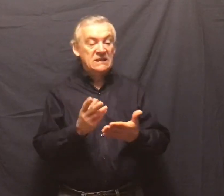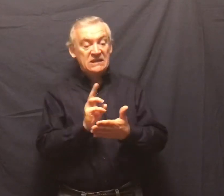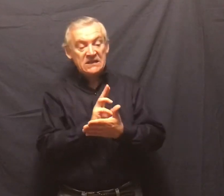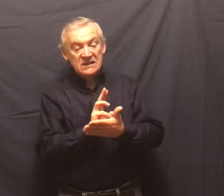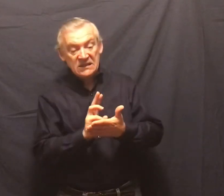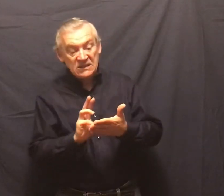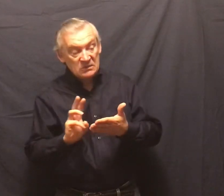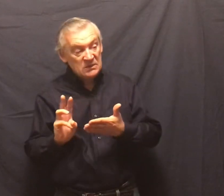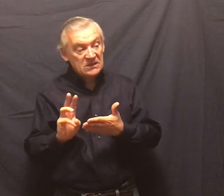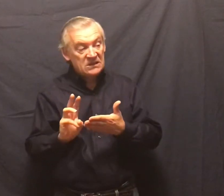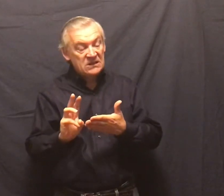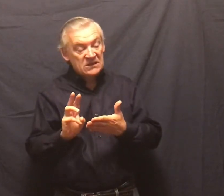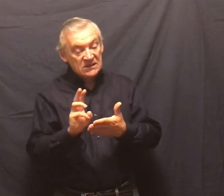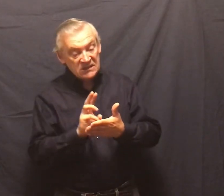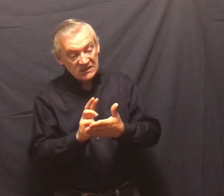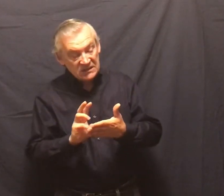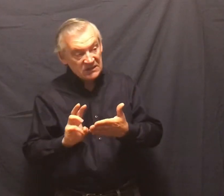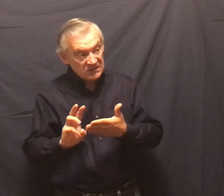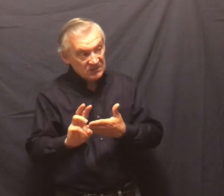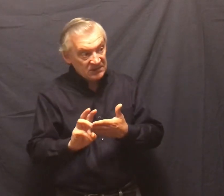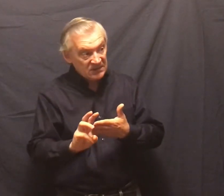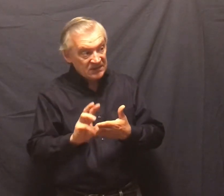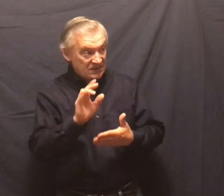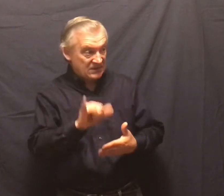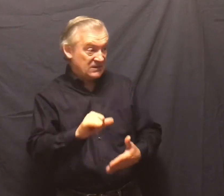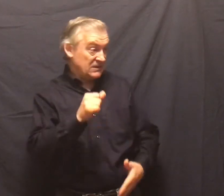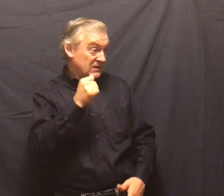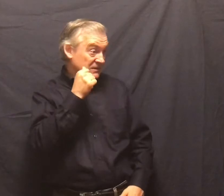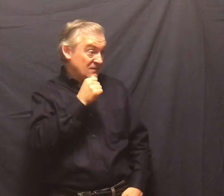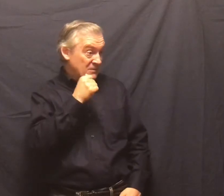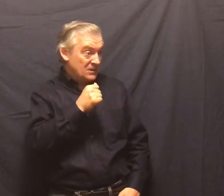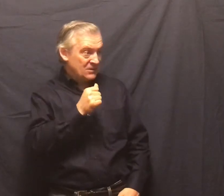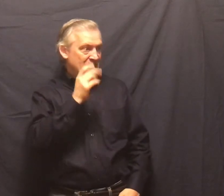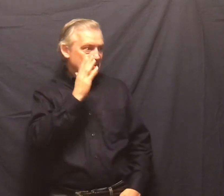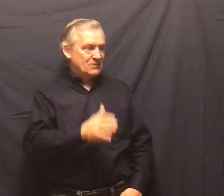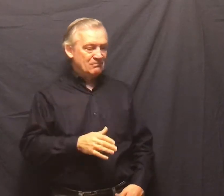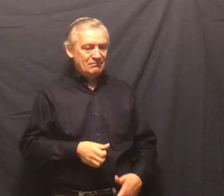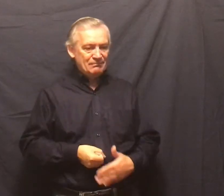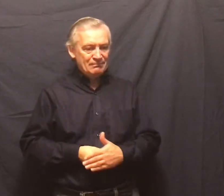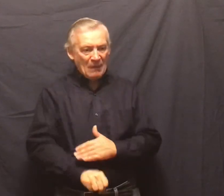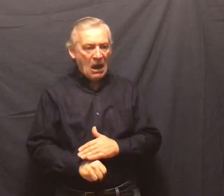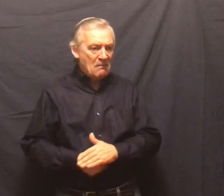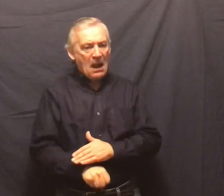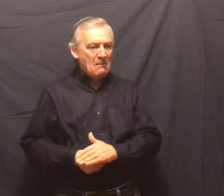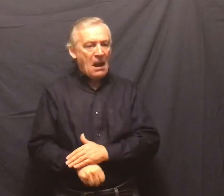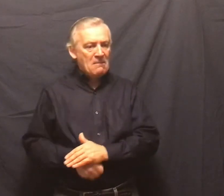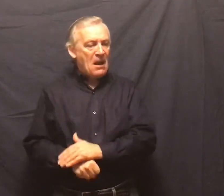them does would throw a litter, so we'd have plenty rabbits to eat and to sell.